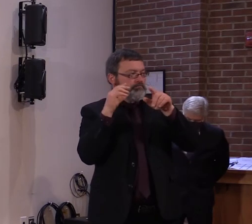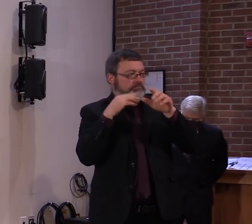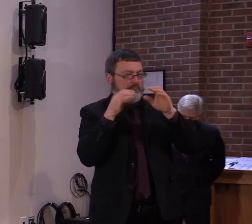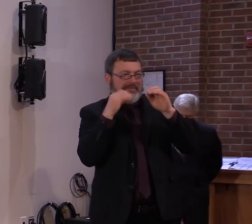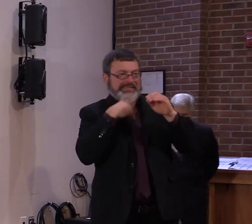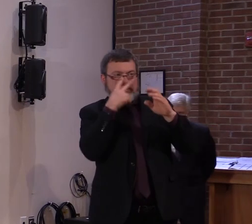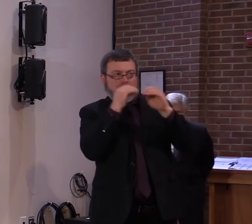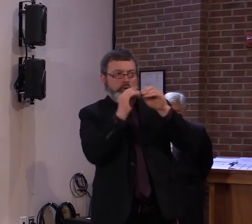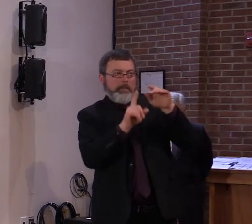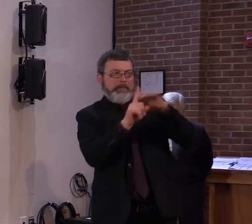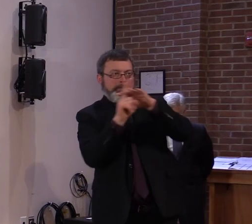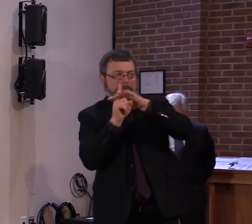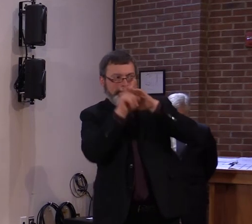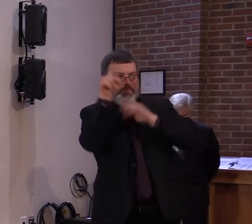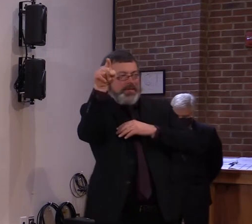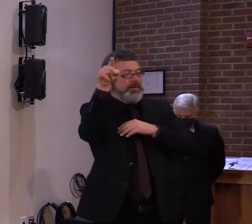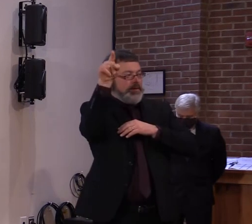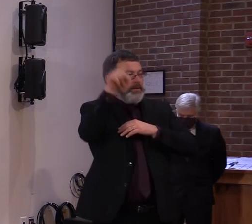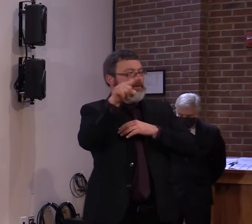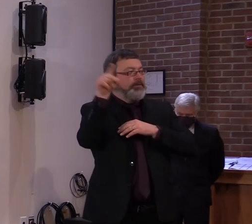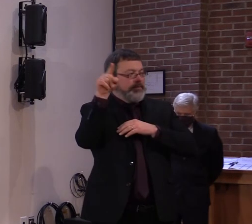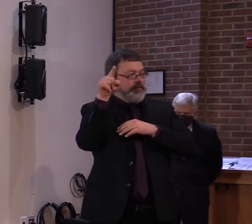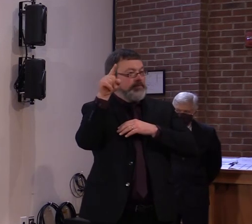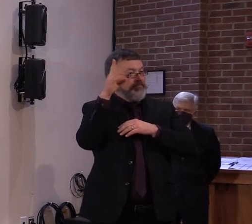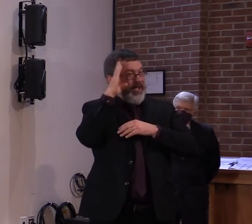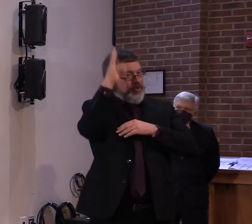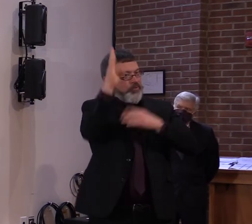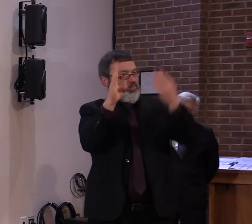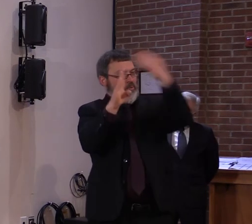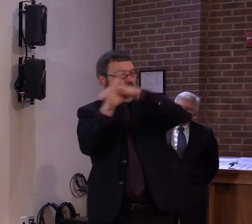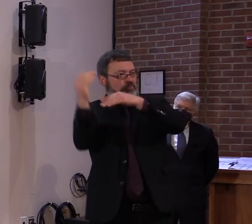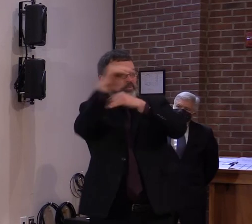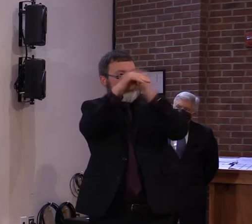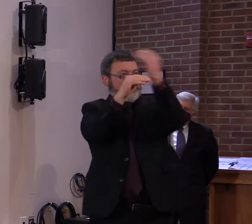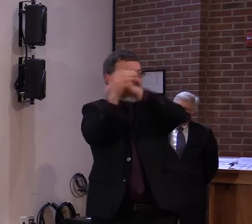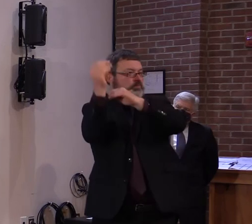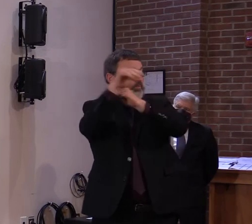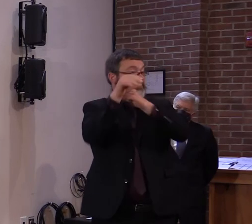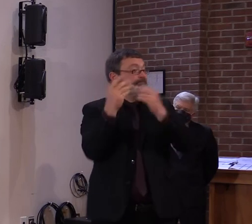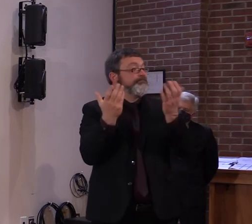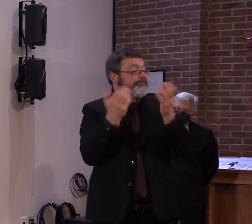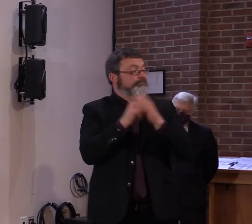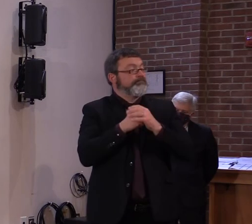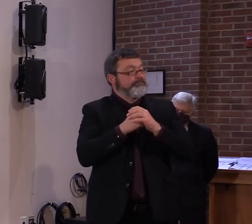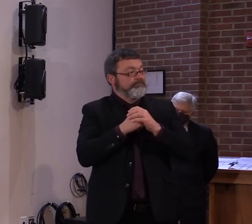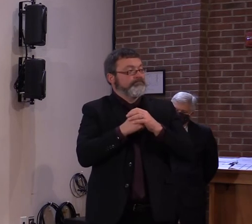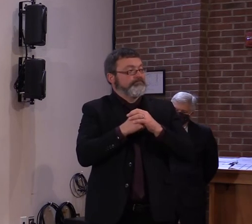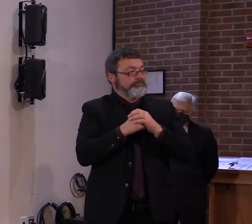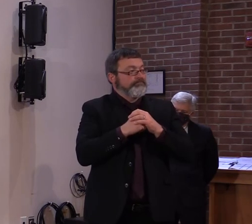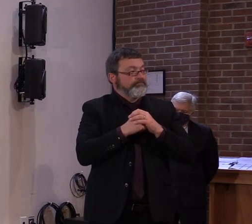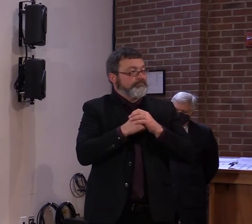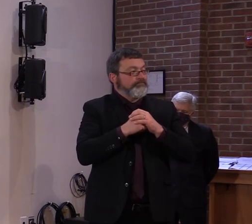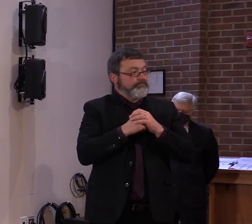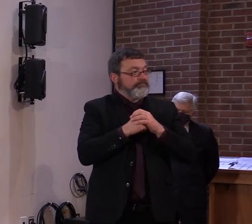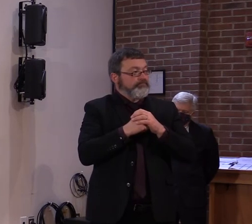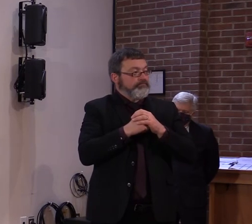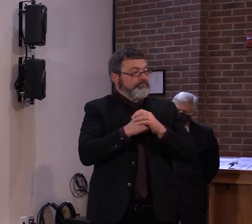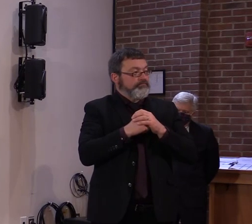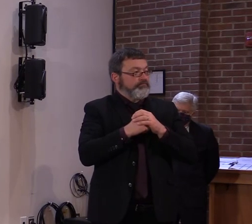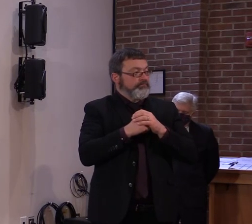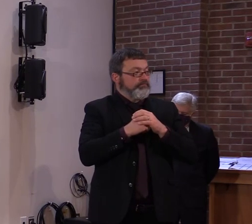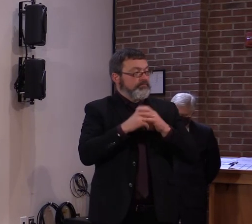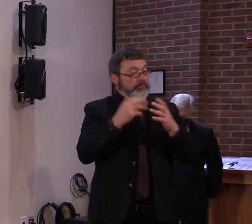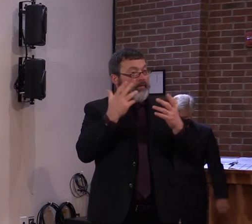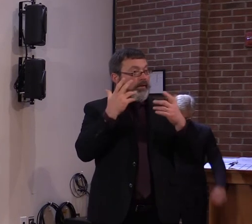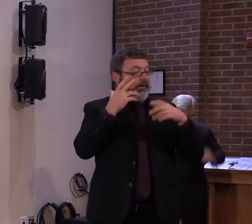to border kind of issues with people using different facilities on both sides, whether it be